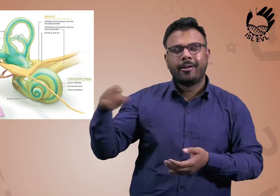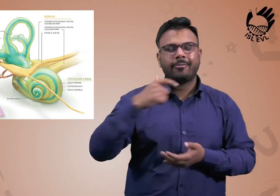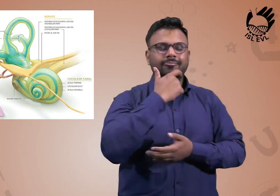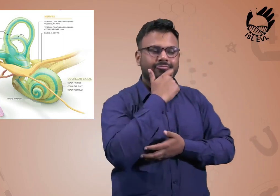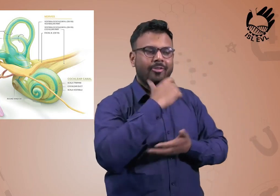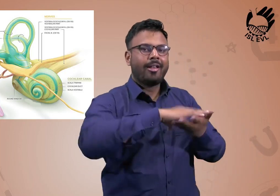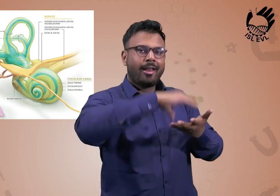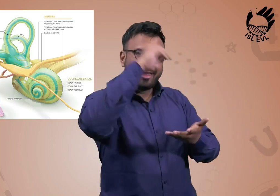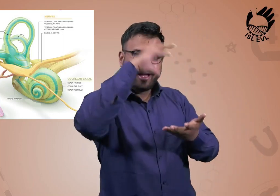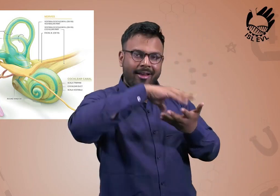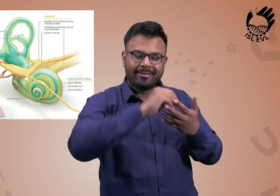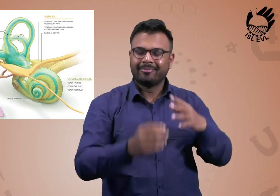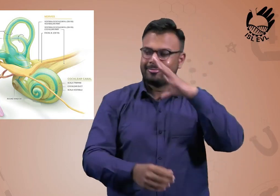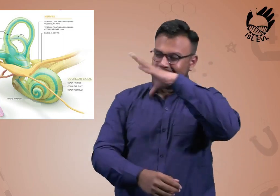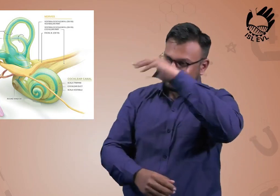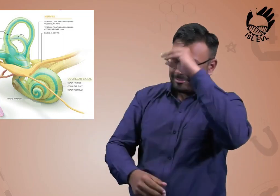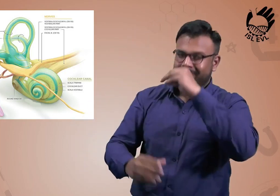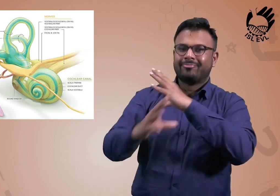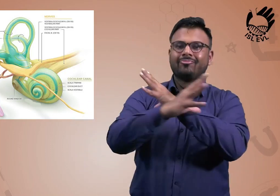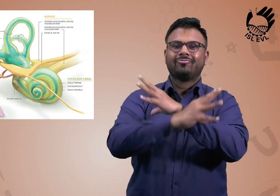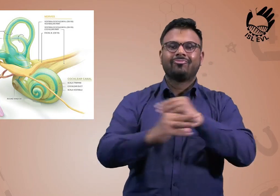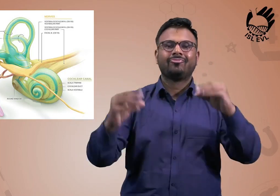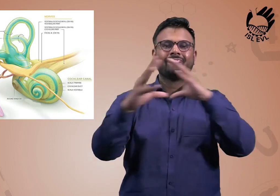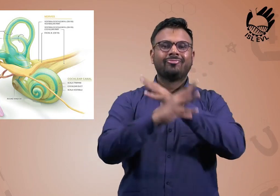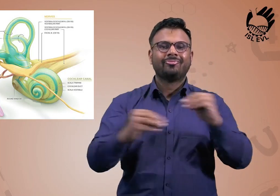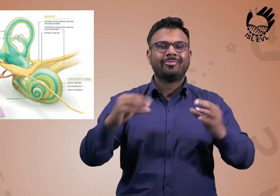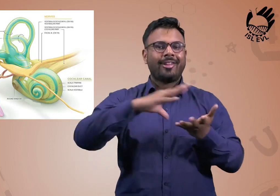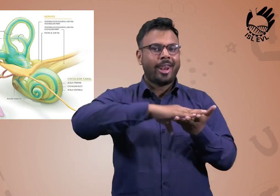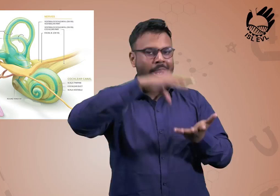We hope that the medical community and the deaf community